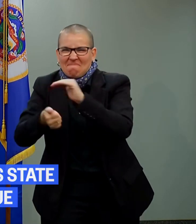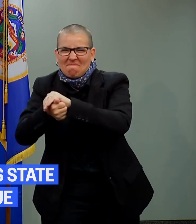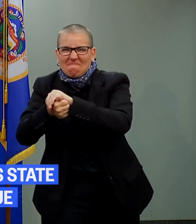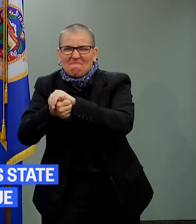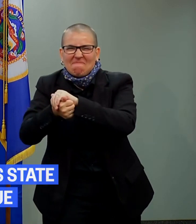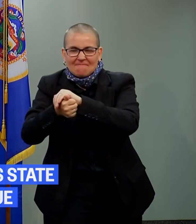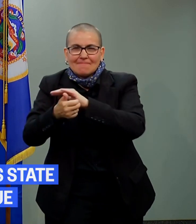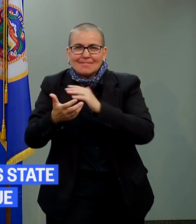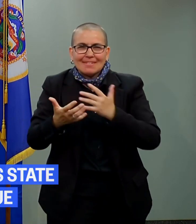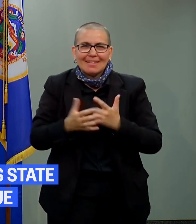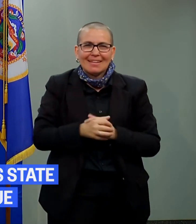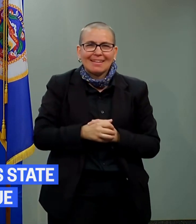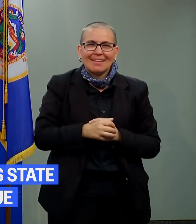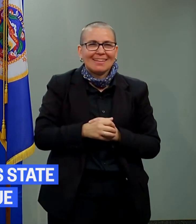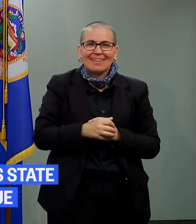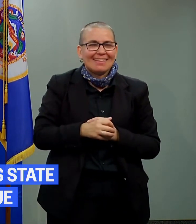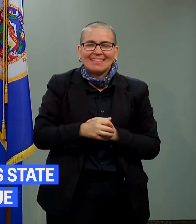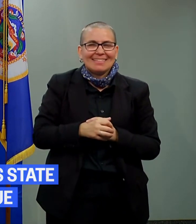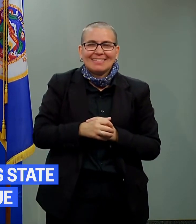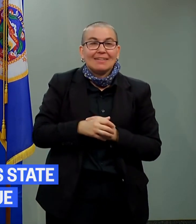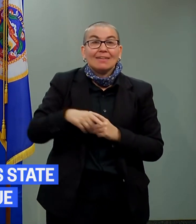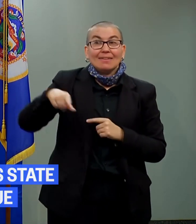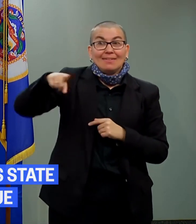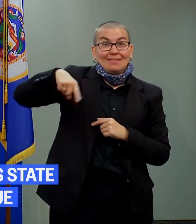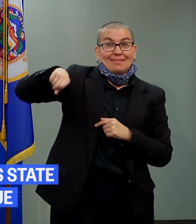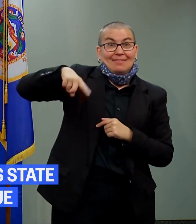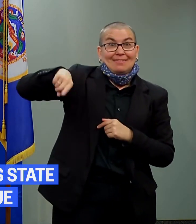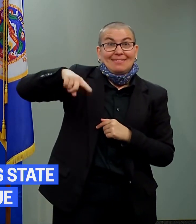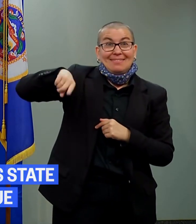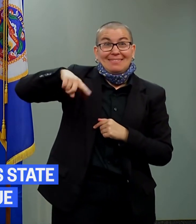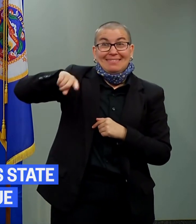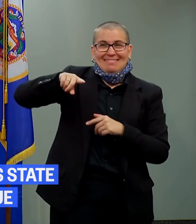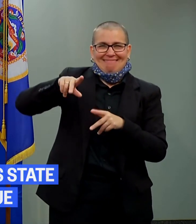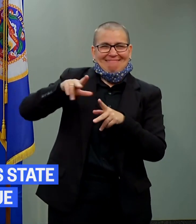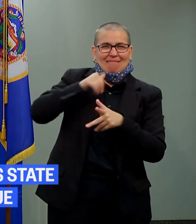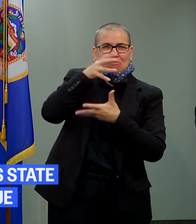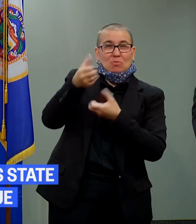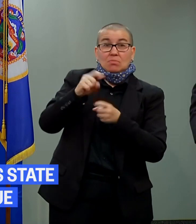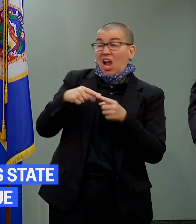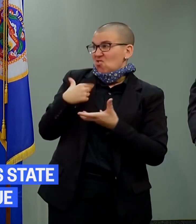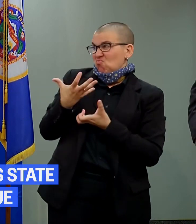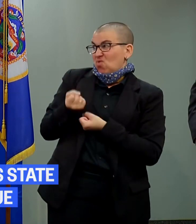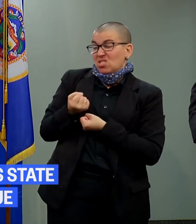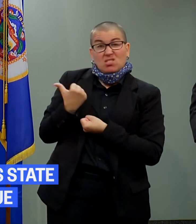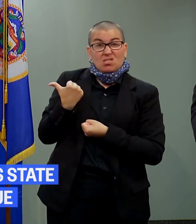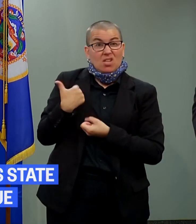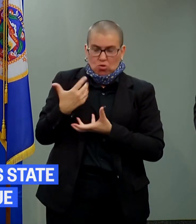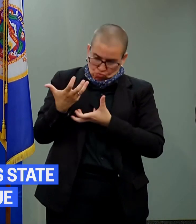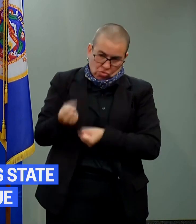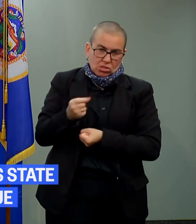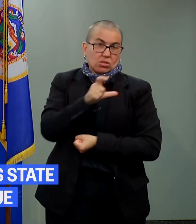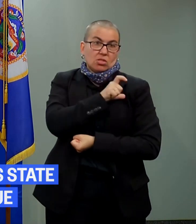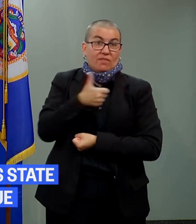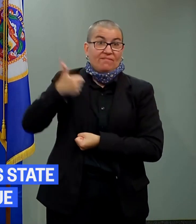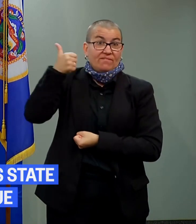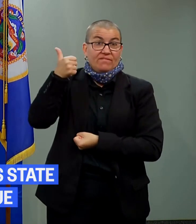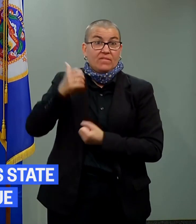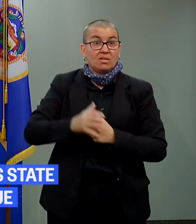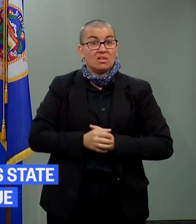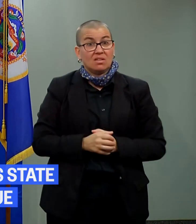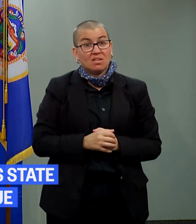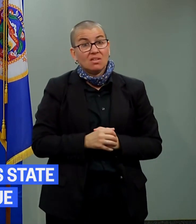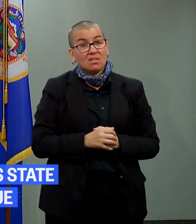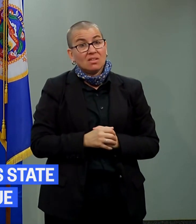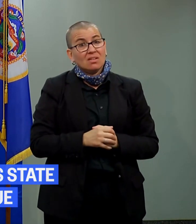the faith in that. We know that. I trust this. I think what we need to change in part of this culture is that people are asking for injustice